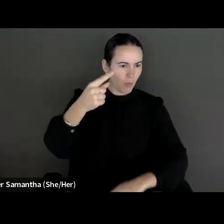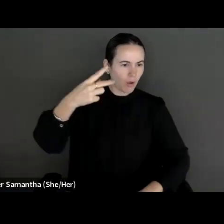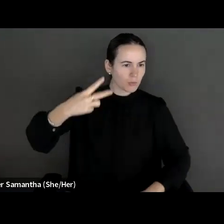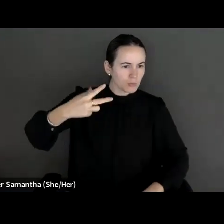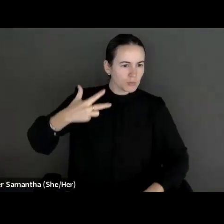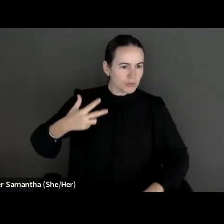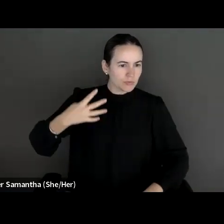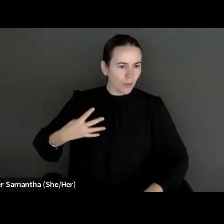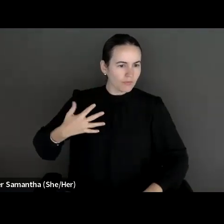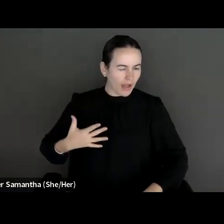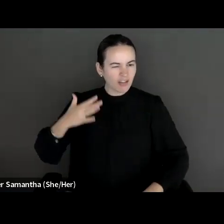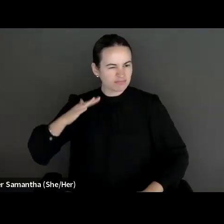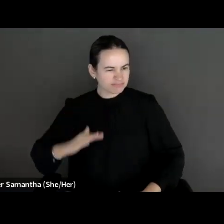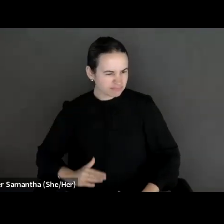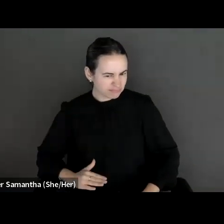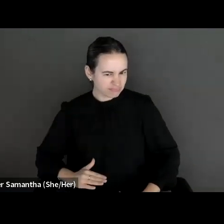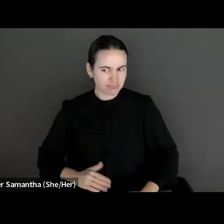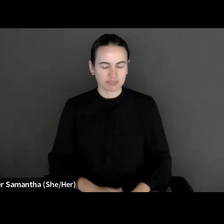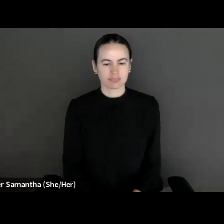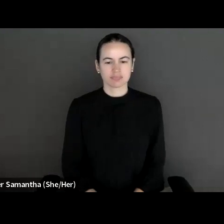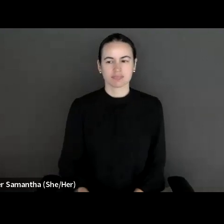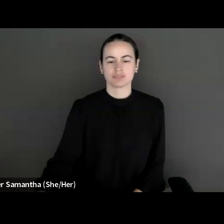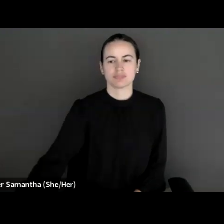place of the descriptors on the scale.